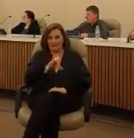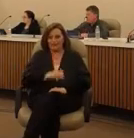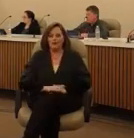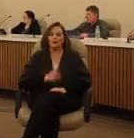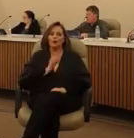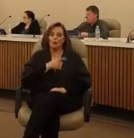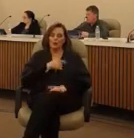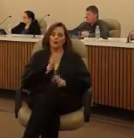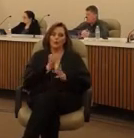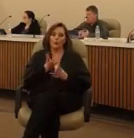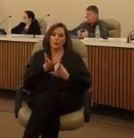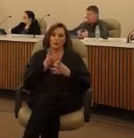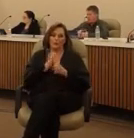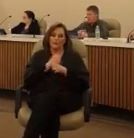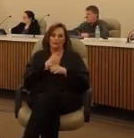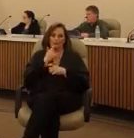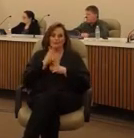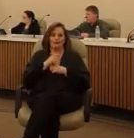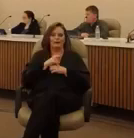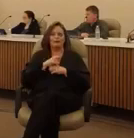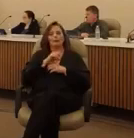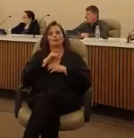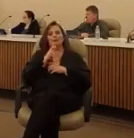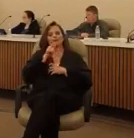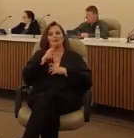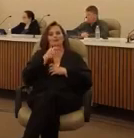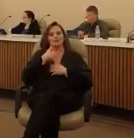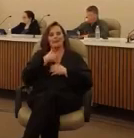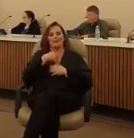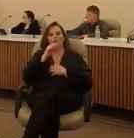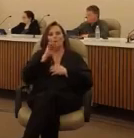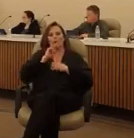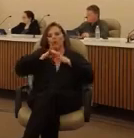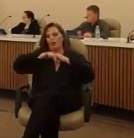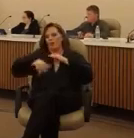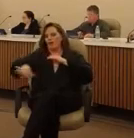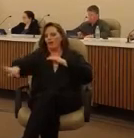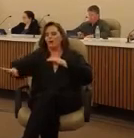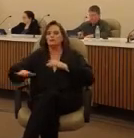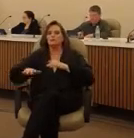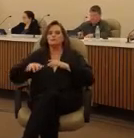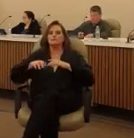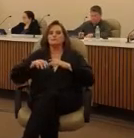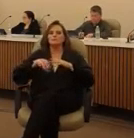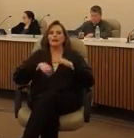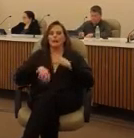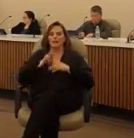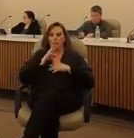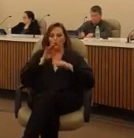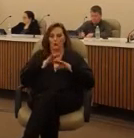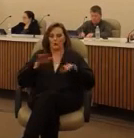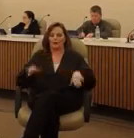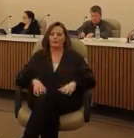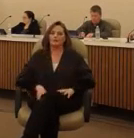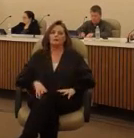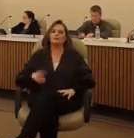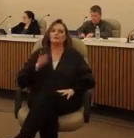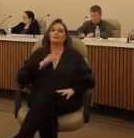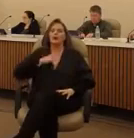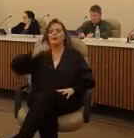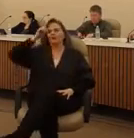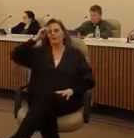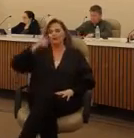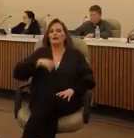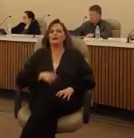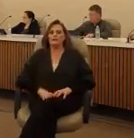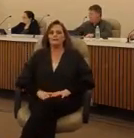sure that there no runoff contaminates the neighbors' yards. I think I can speak on behalf of the operator who's really excited to